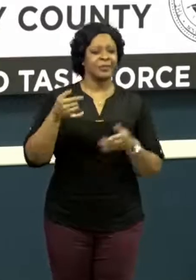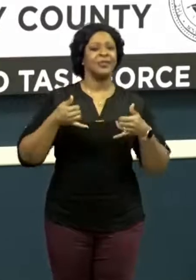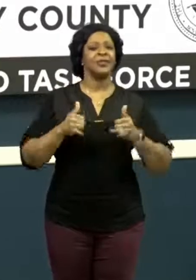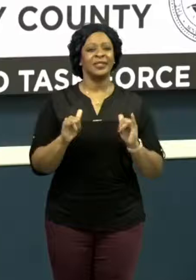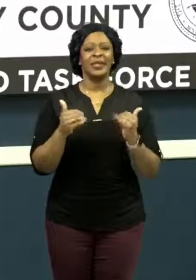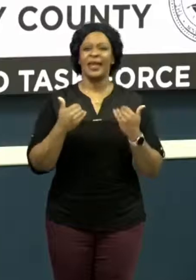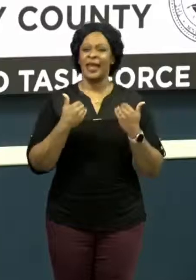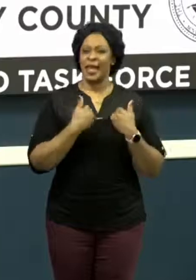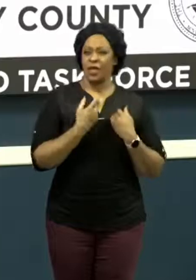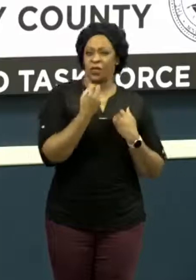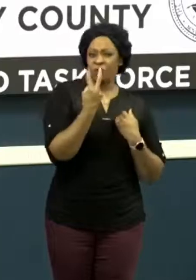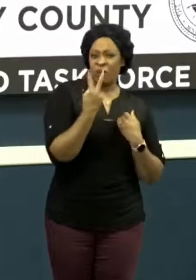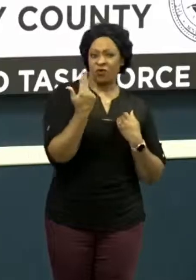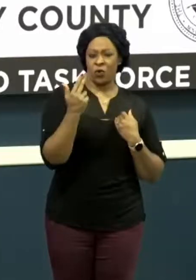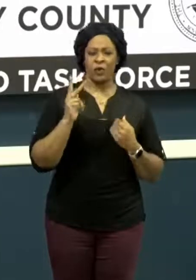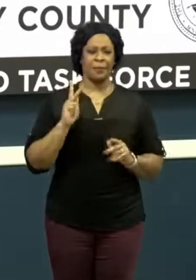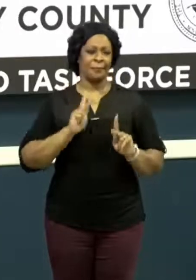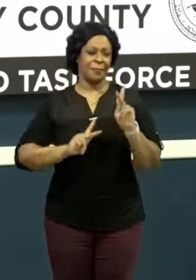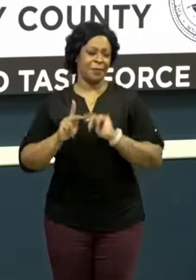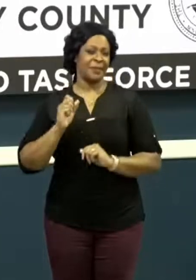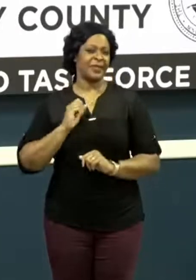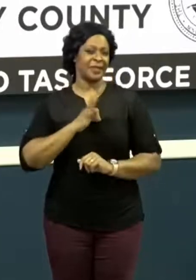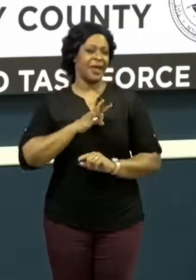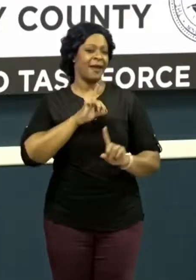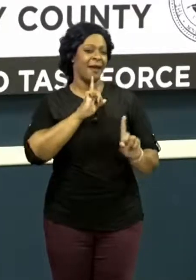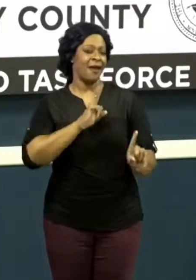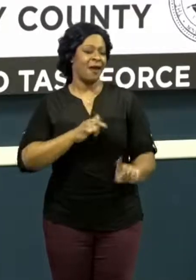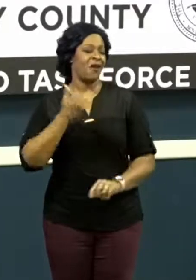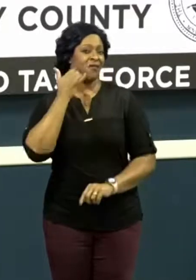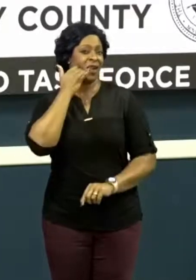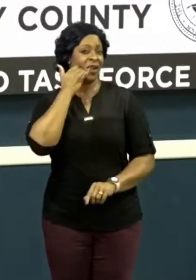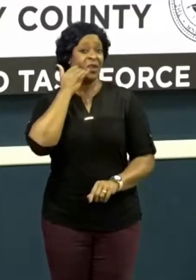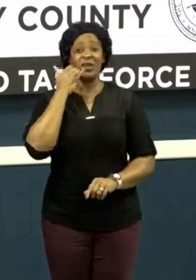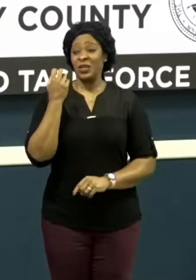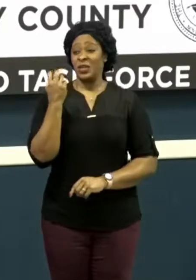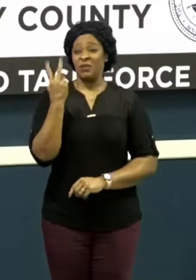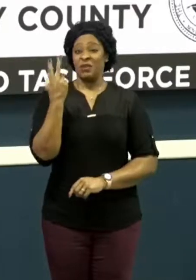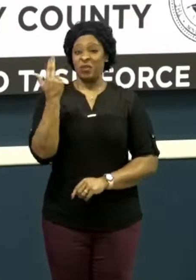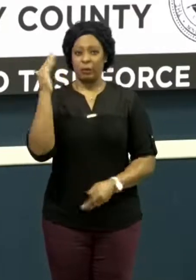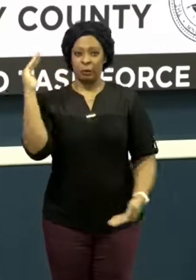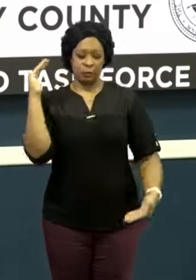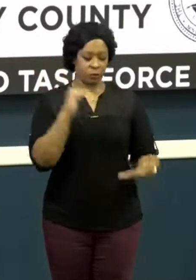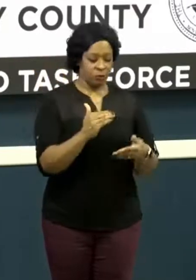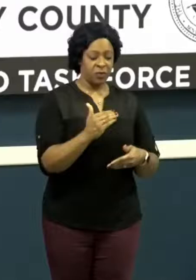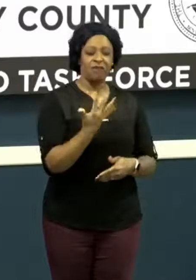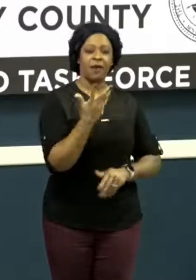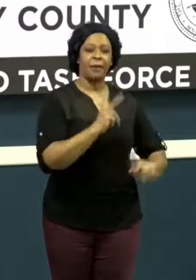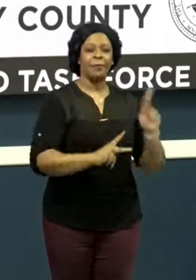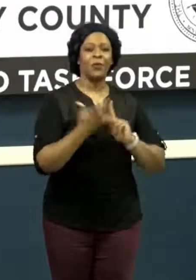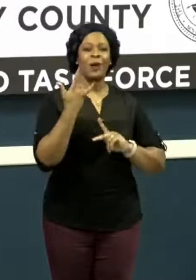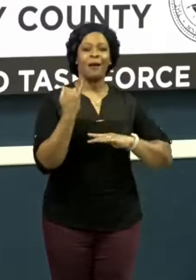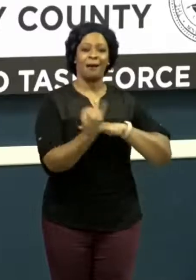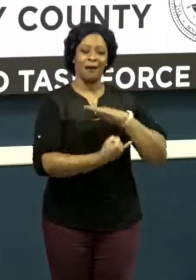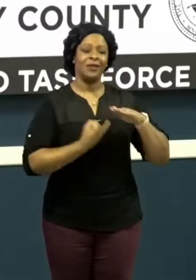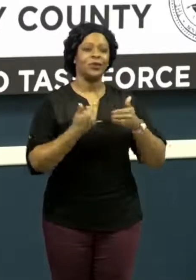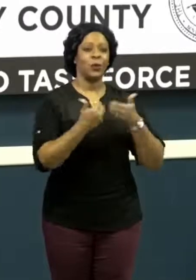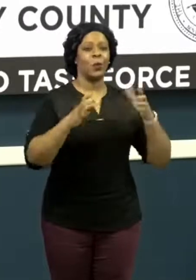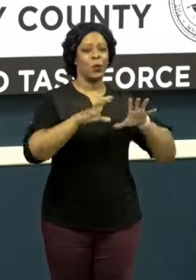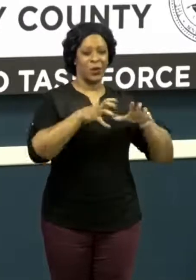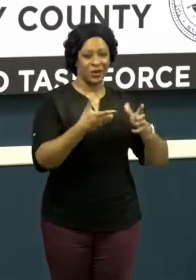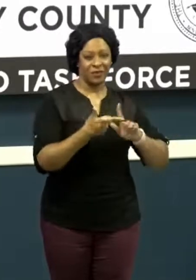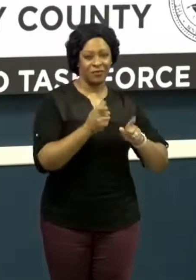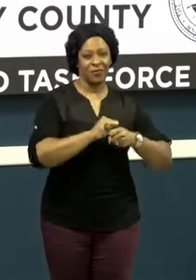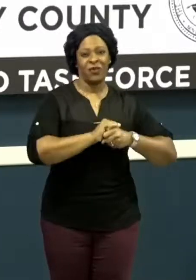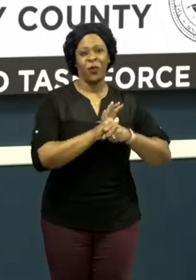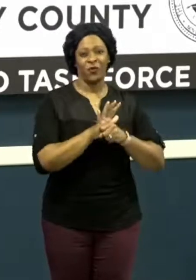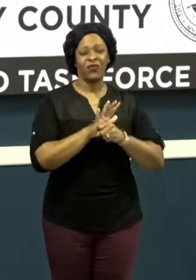have 12 to 13 people staffing the phones. We were down to 5 people this week because of isolation and quarantine, but